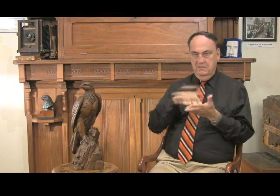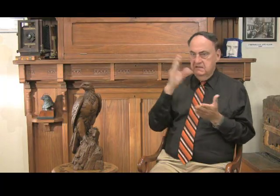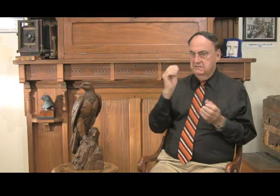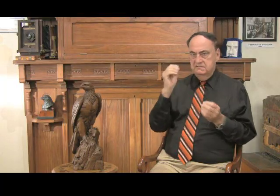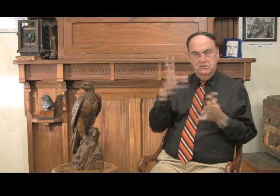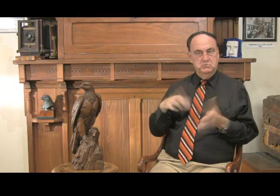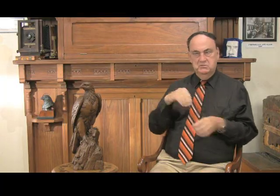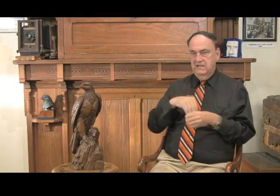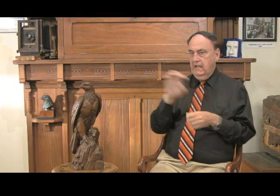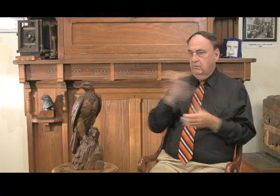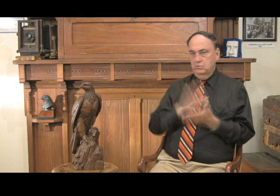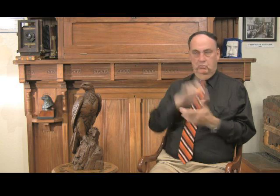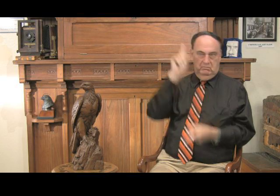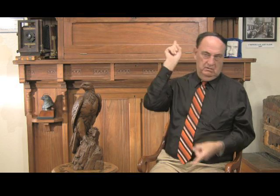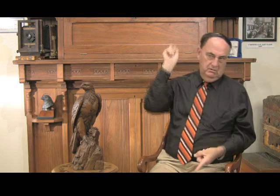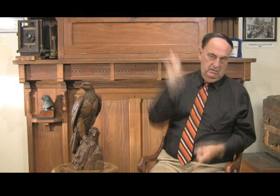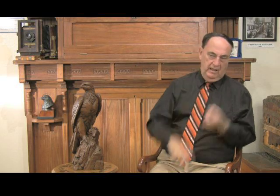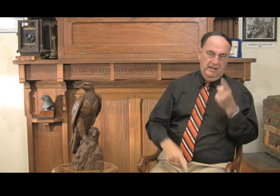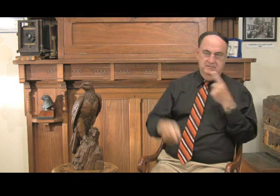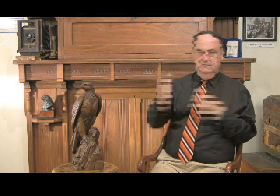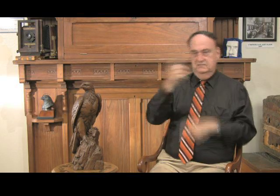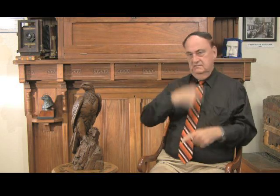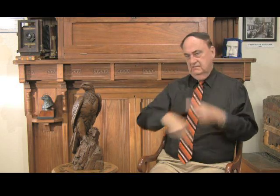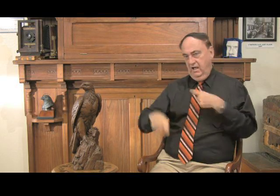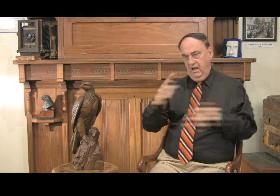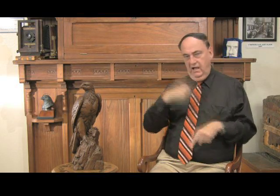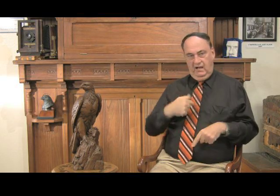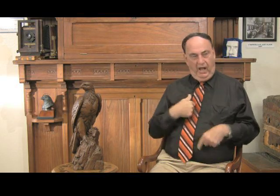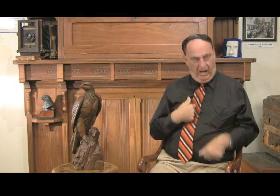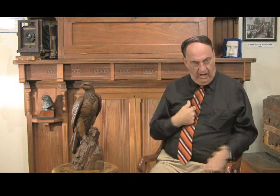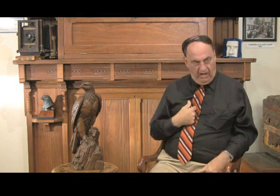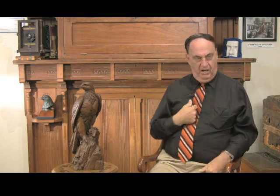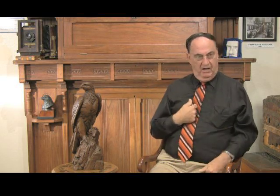A number of teachers in elementary couldn't sign.